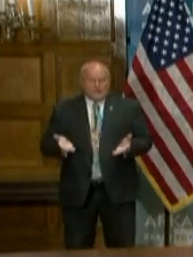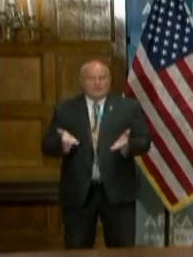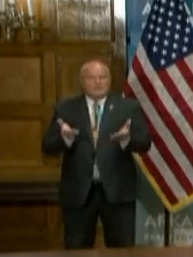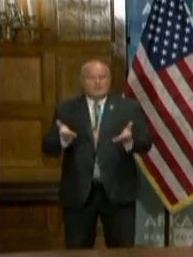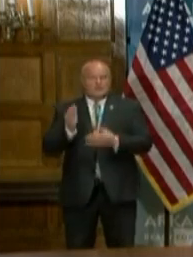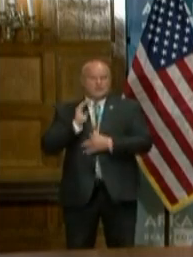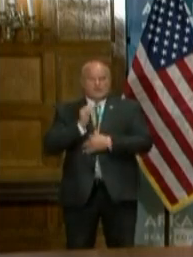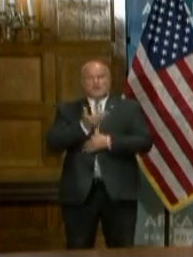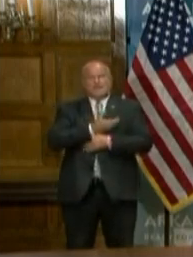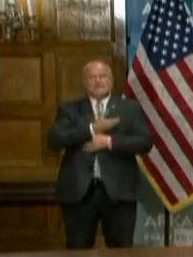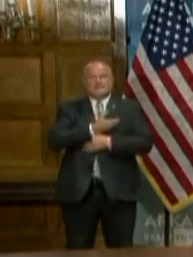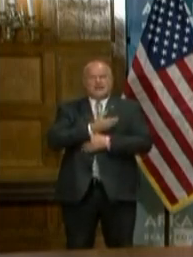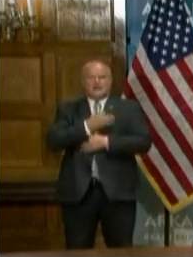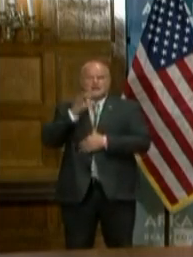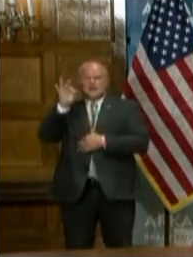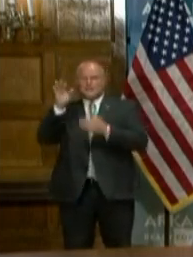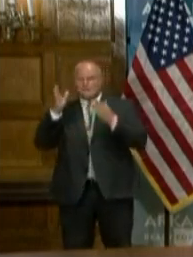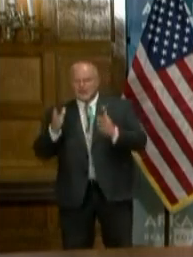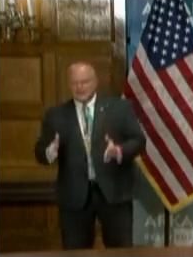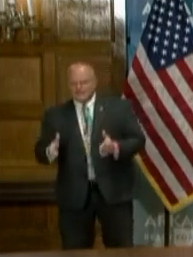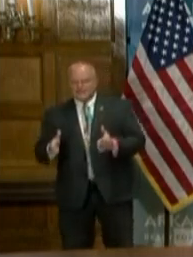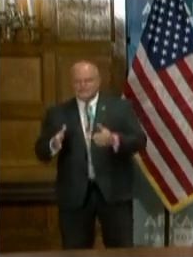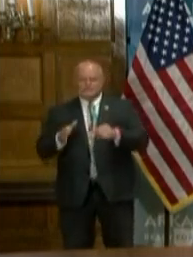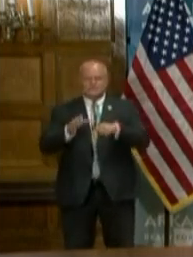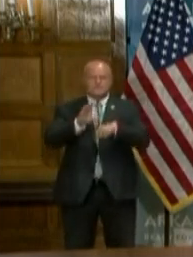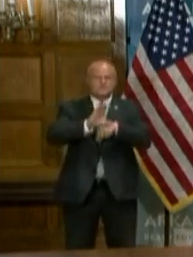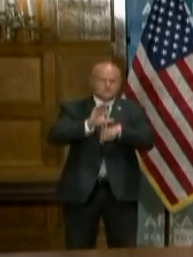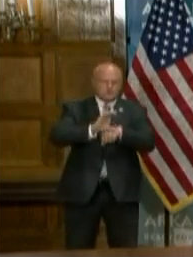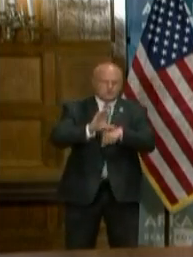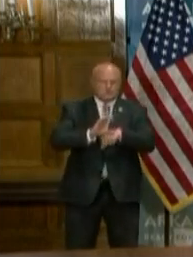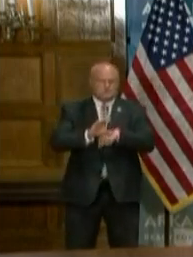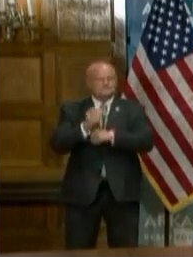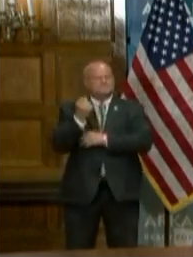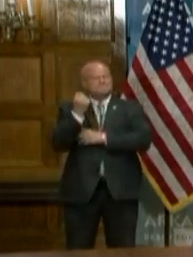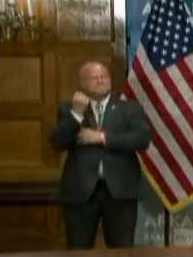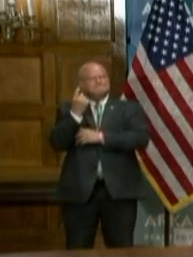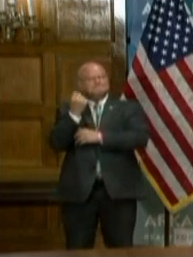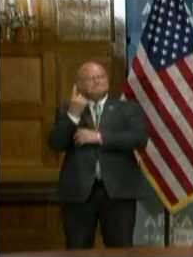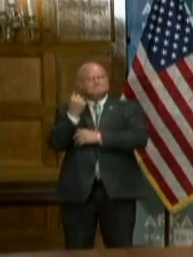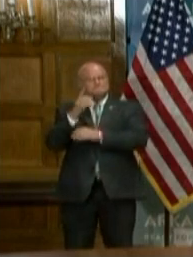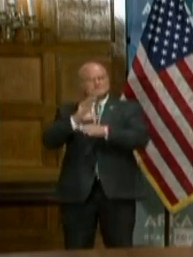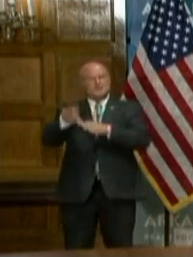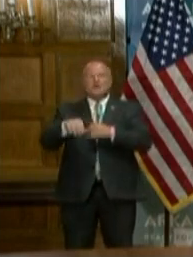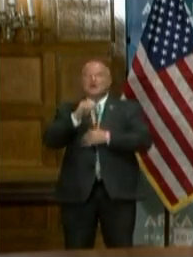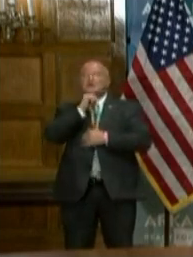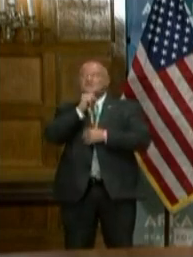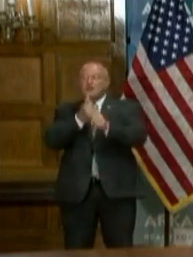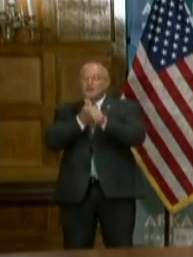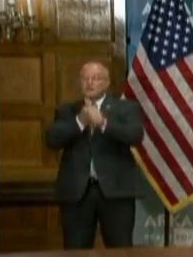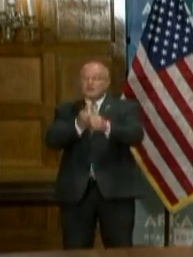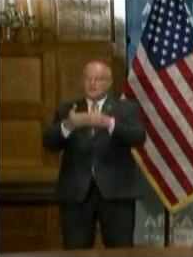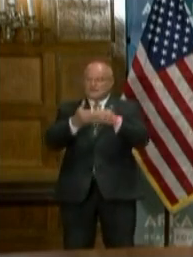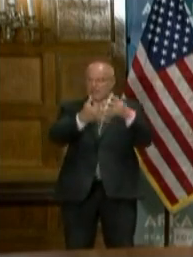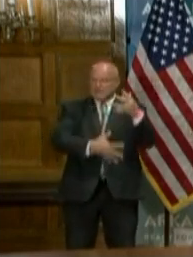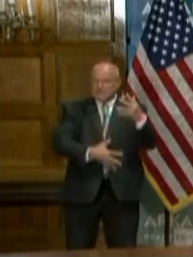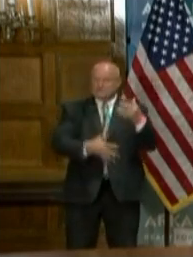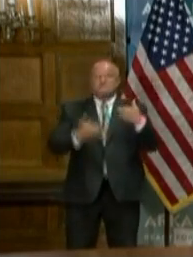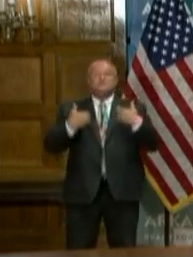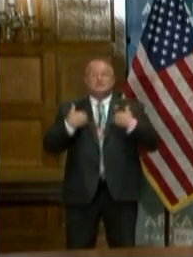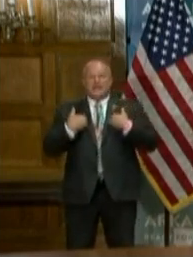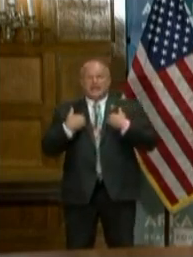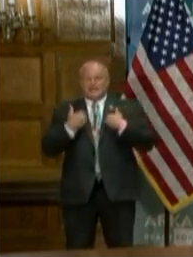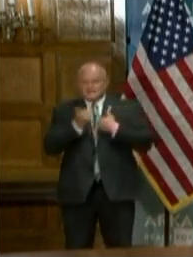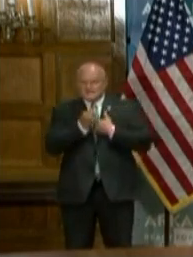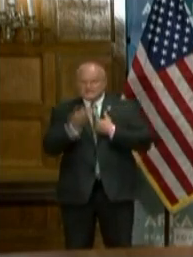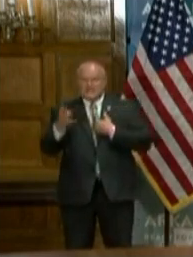our pastors and our churches to realize the consequence of not following the guidelines. You can have